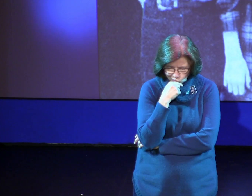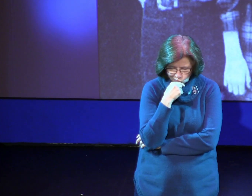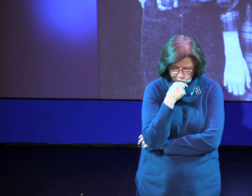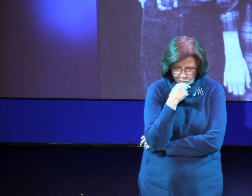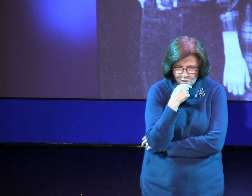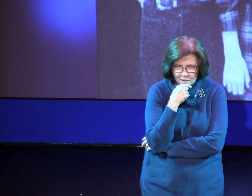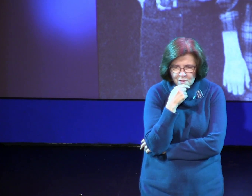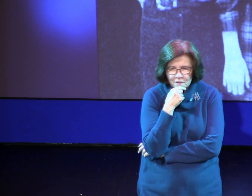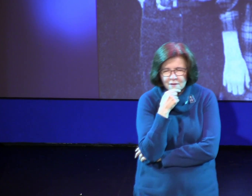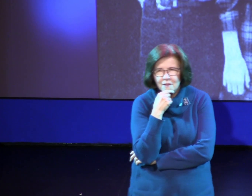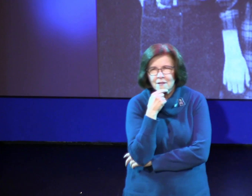Not what I was going for.